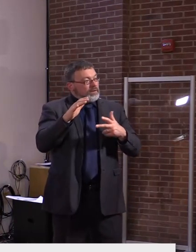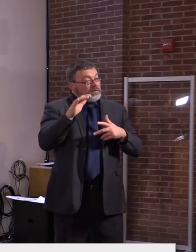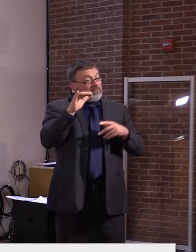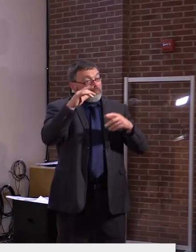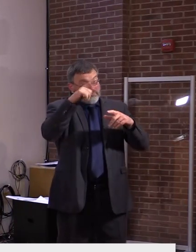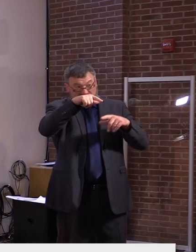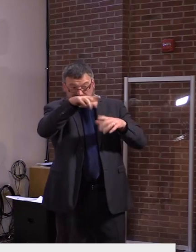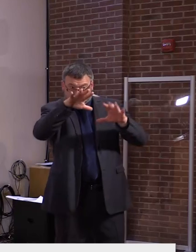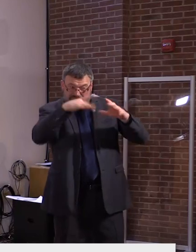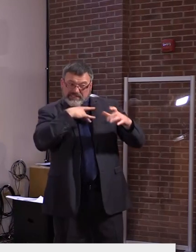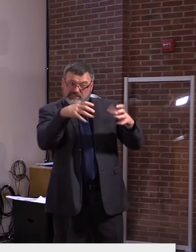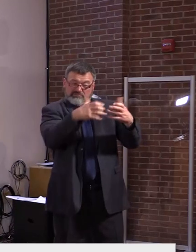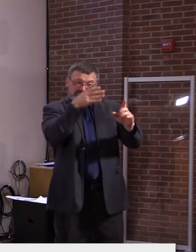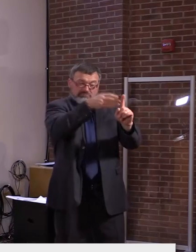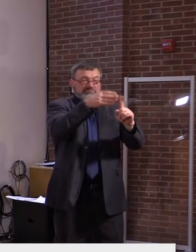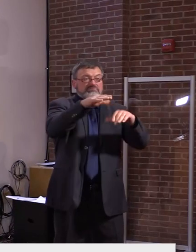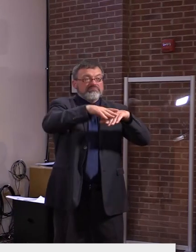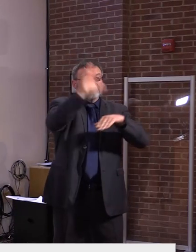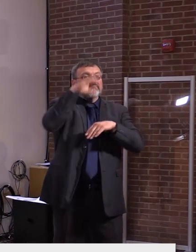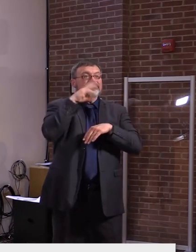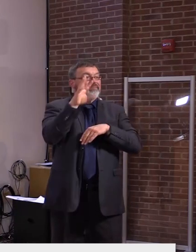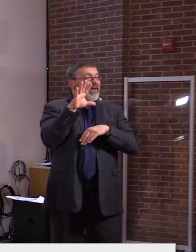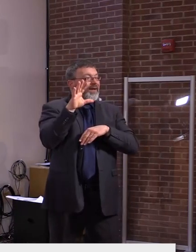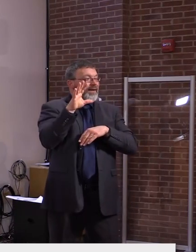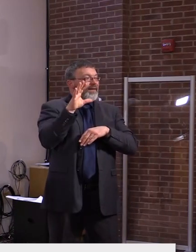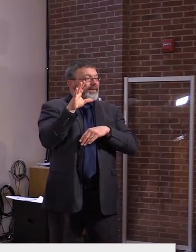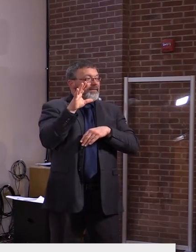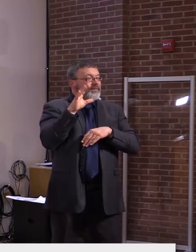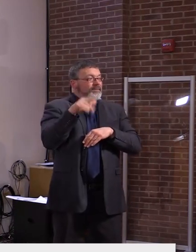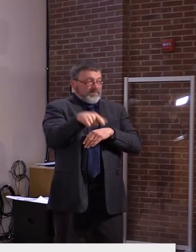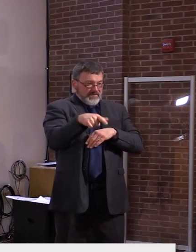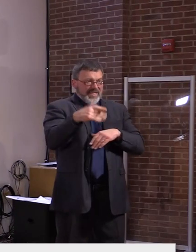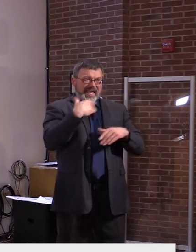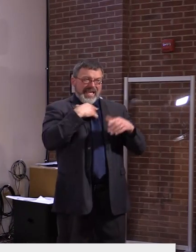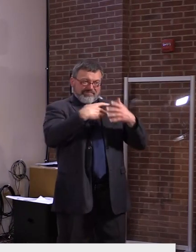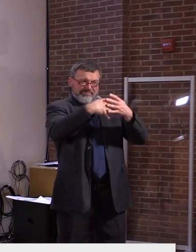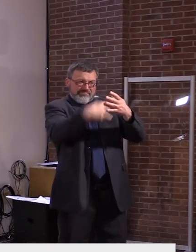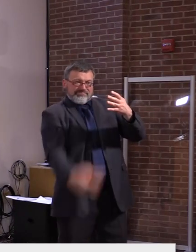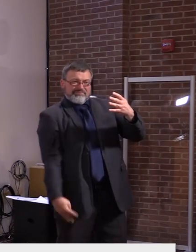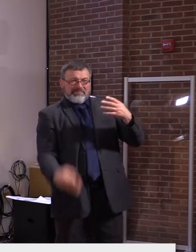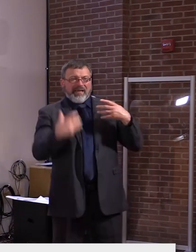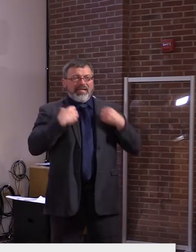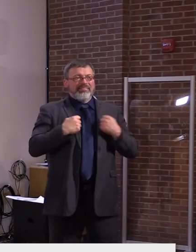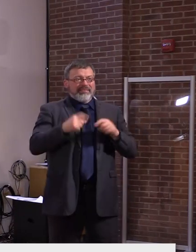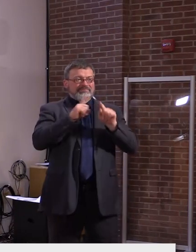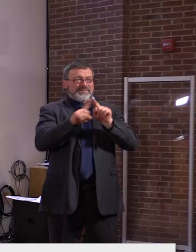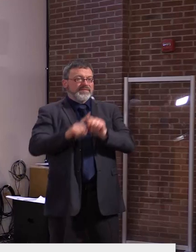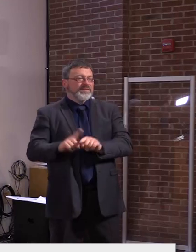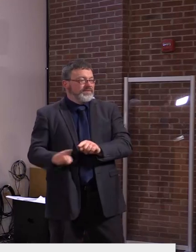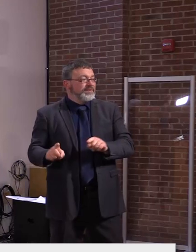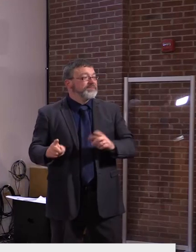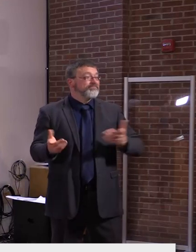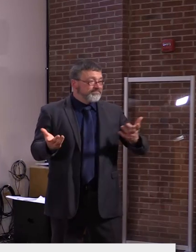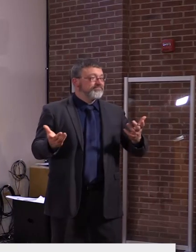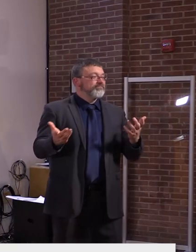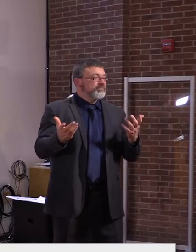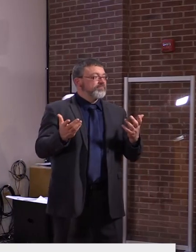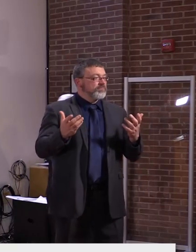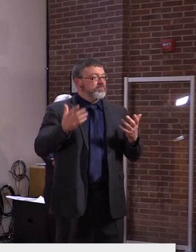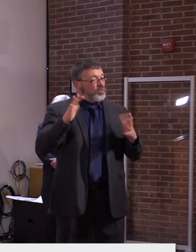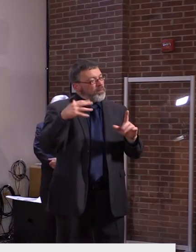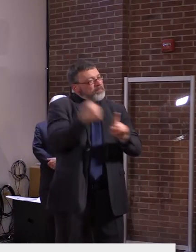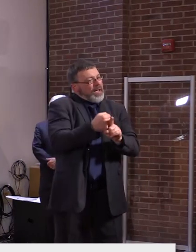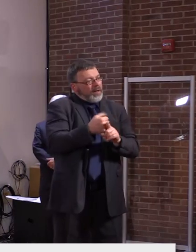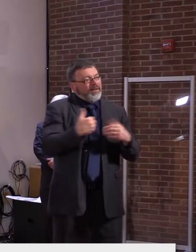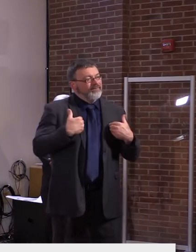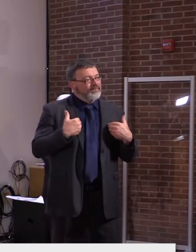have more serious medical conditions that concern them for why they might not have as good an outcome with COVID, people who